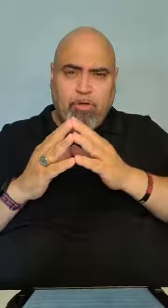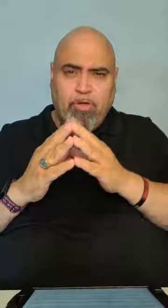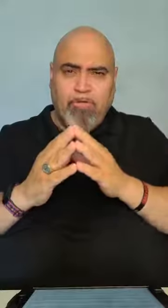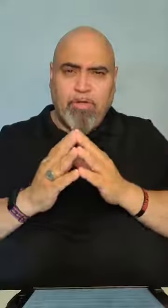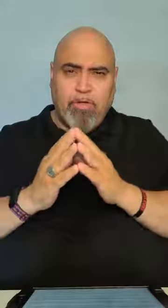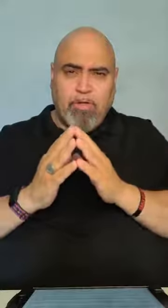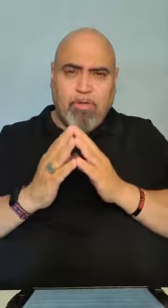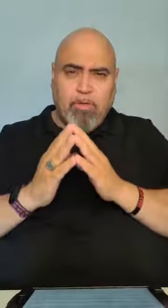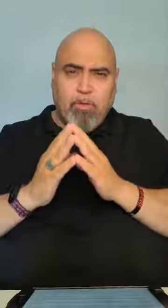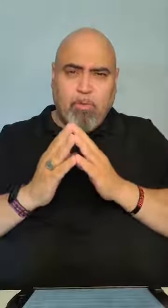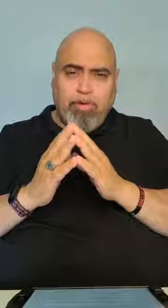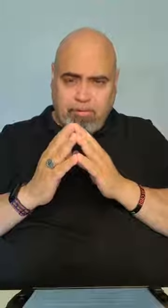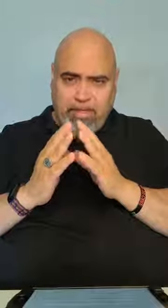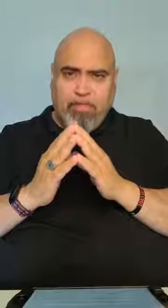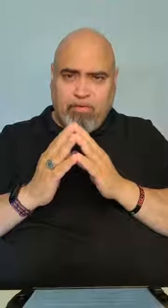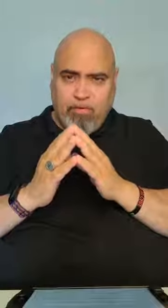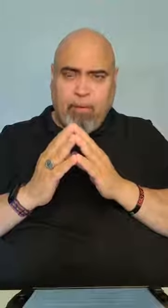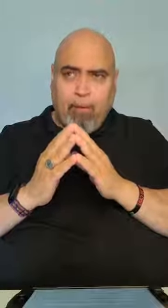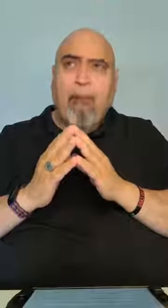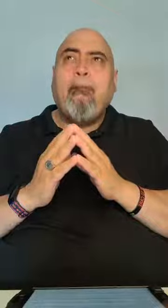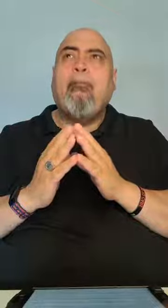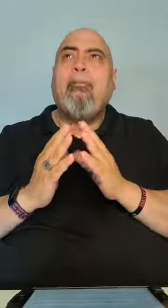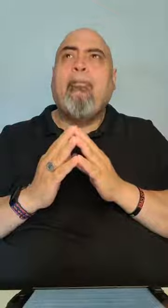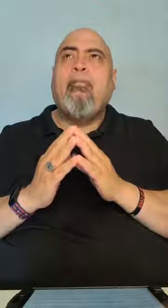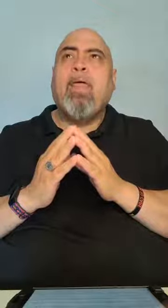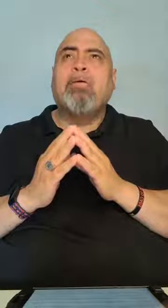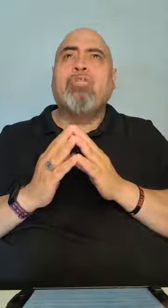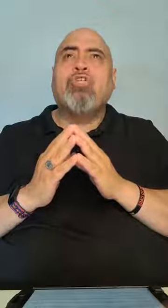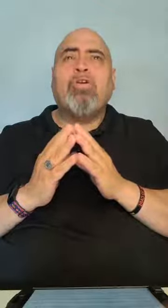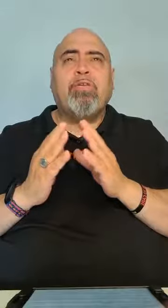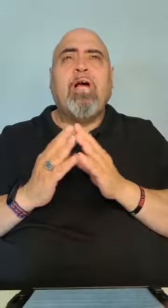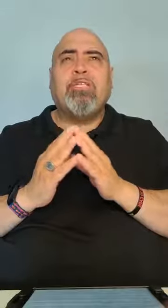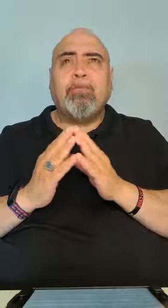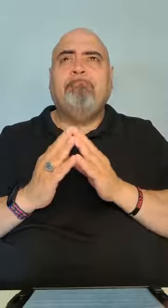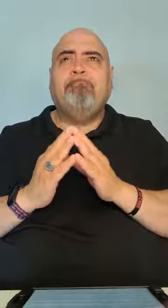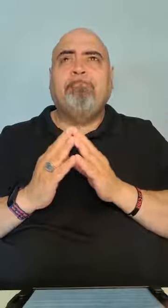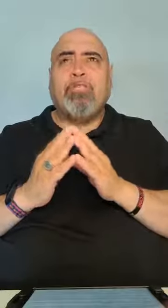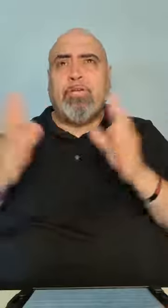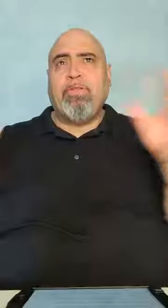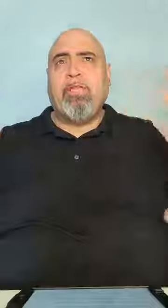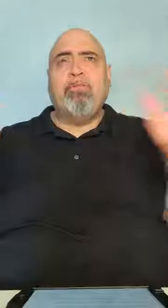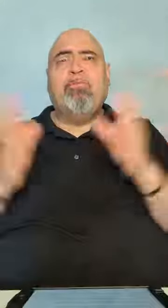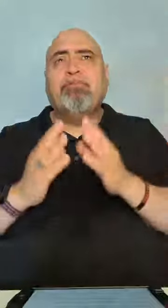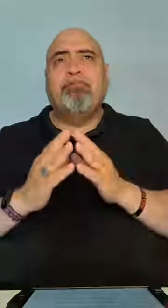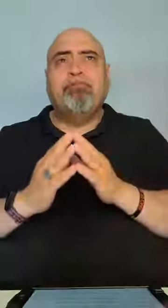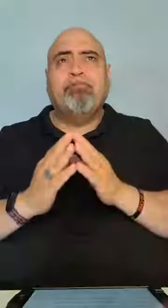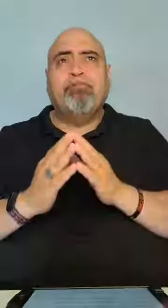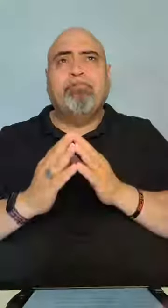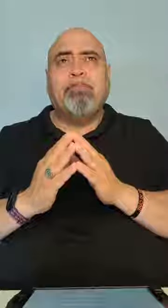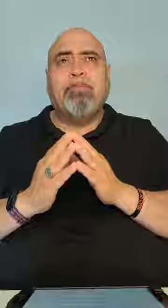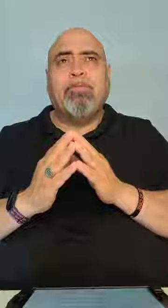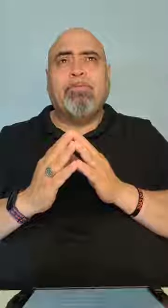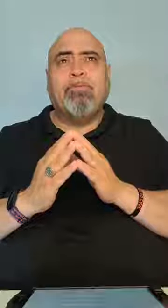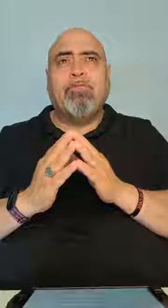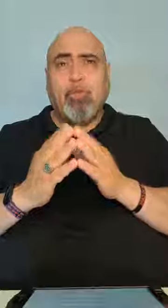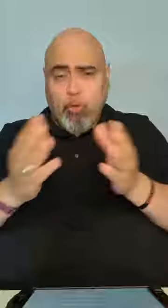of what it means to share the gospel, to share the love, to do